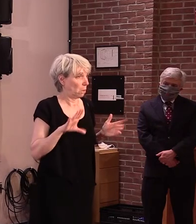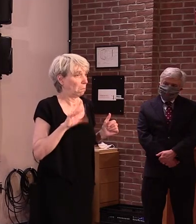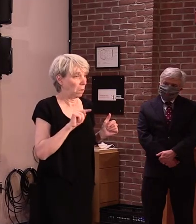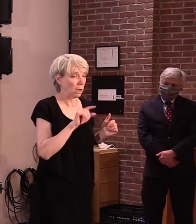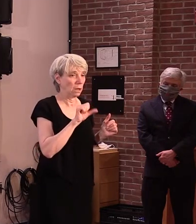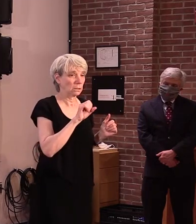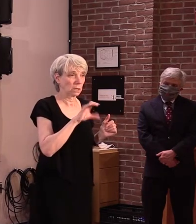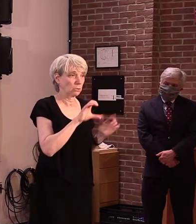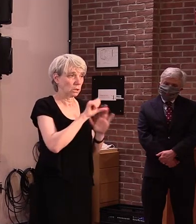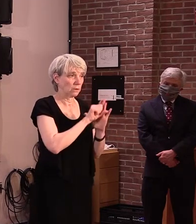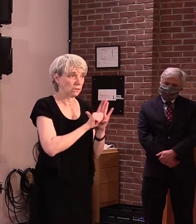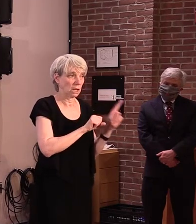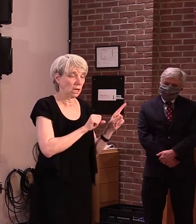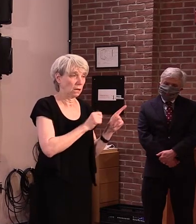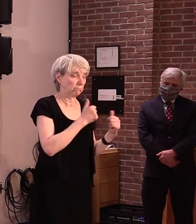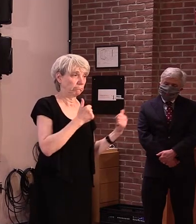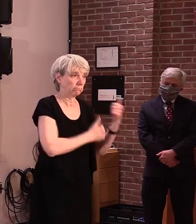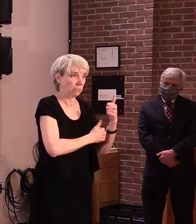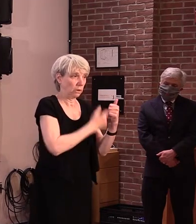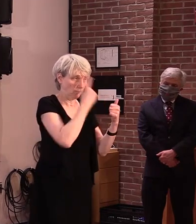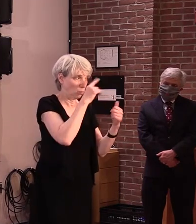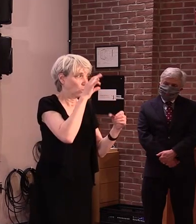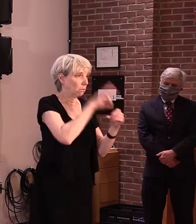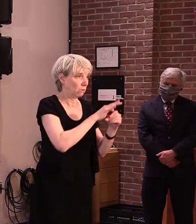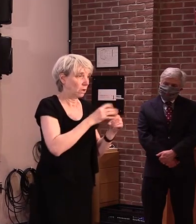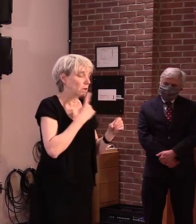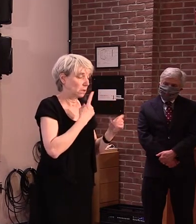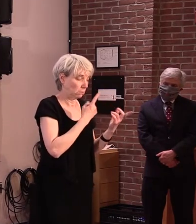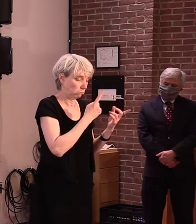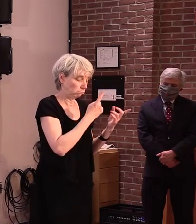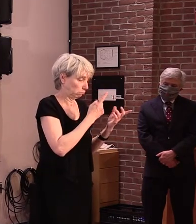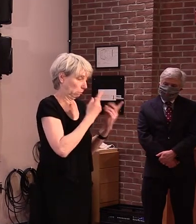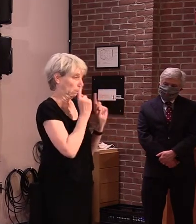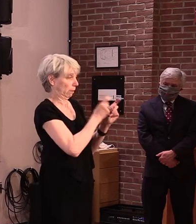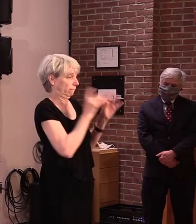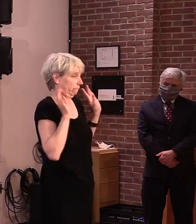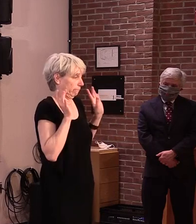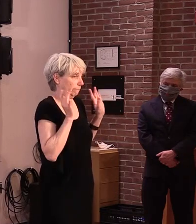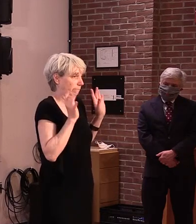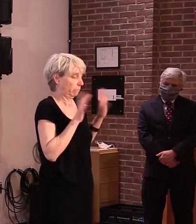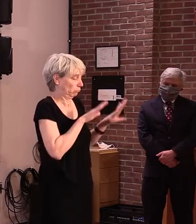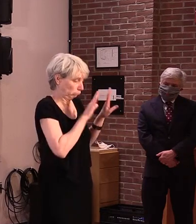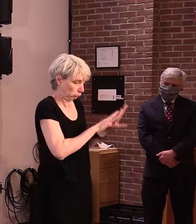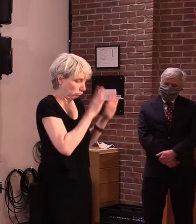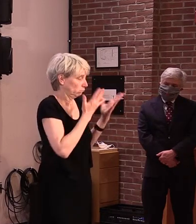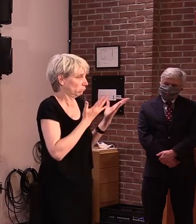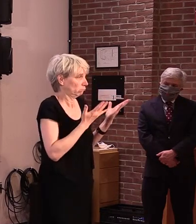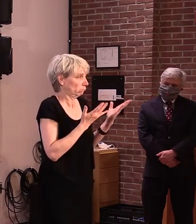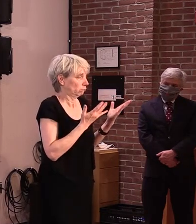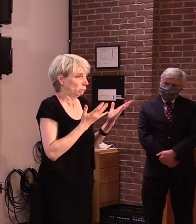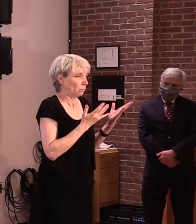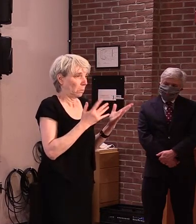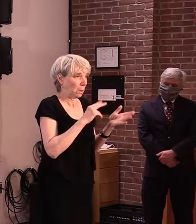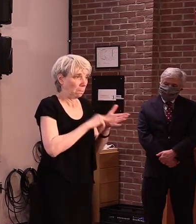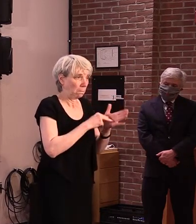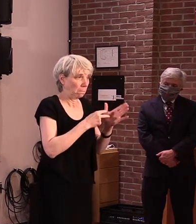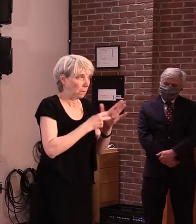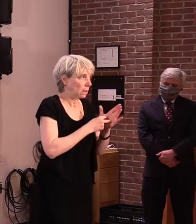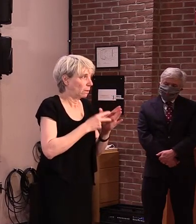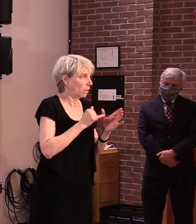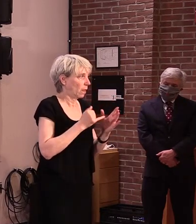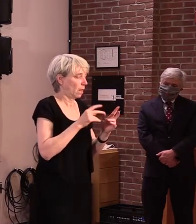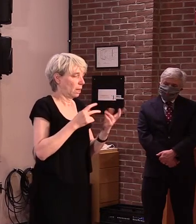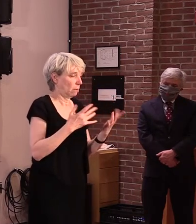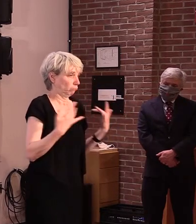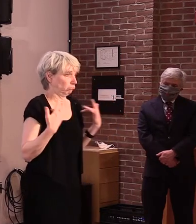his position. So I'm not sure if the sticking point is the five-person